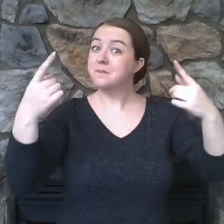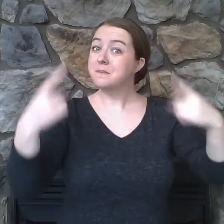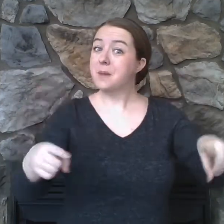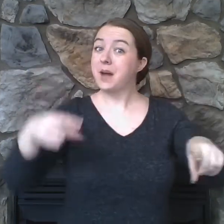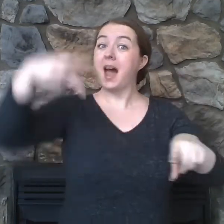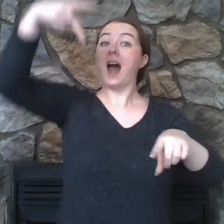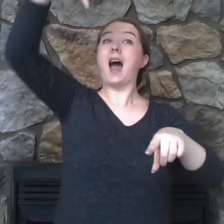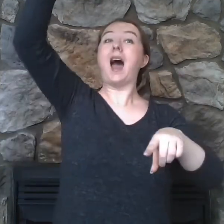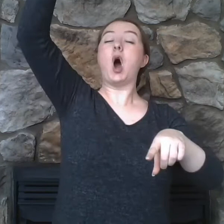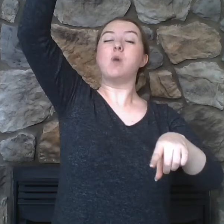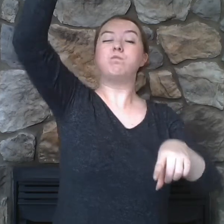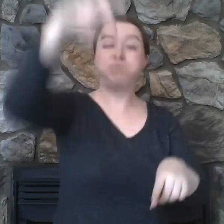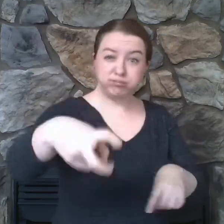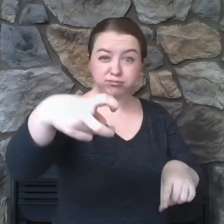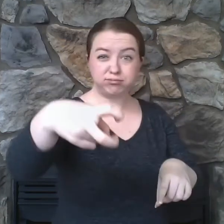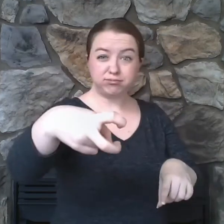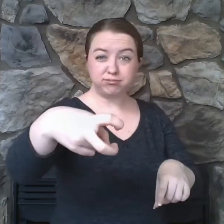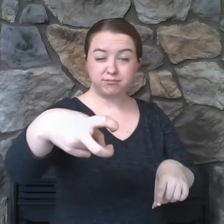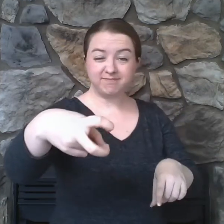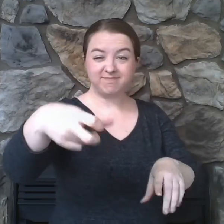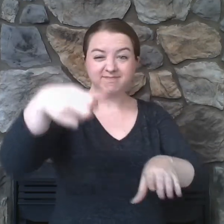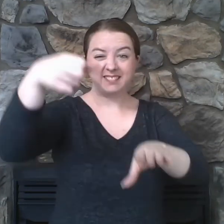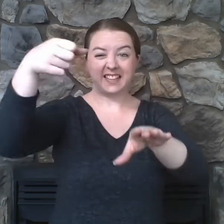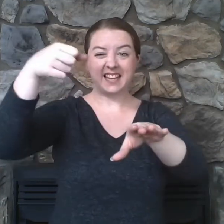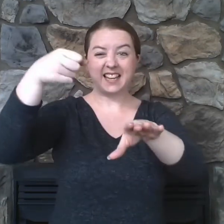And then she hit the mat with a thump.